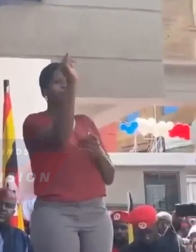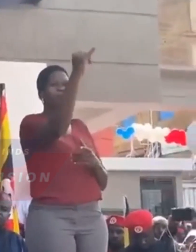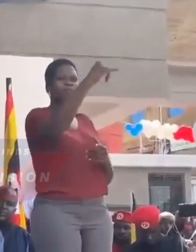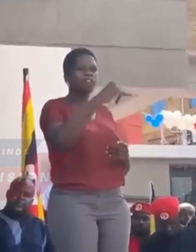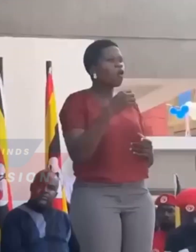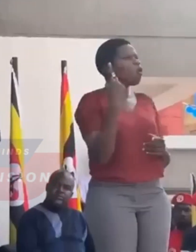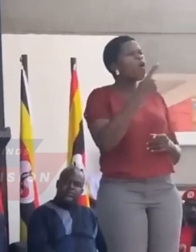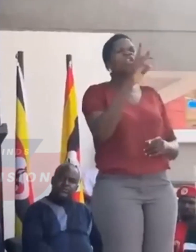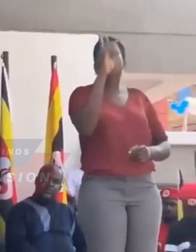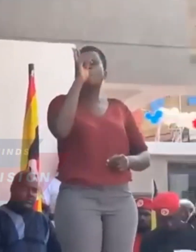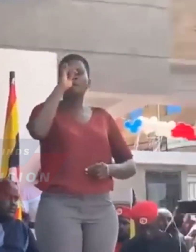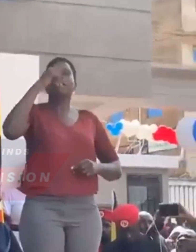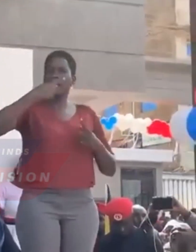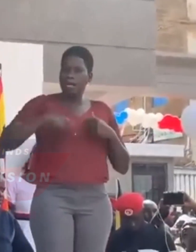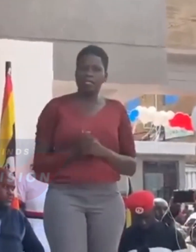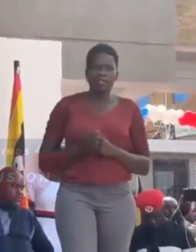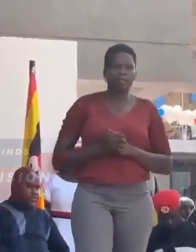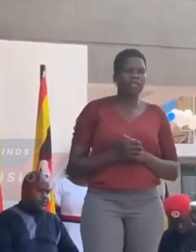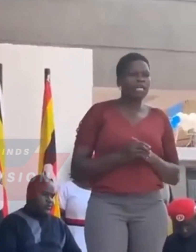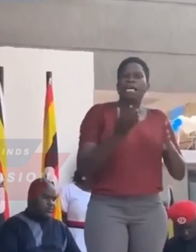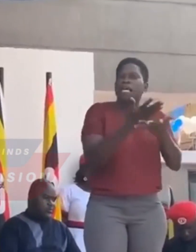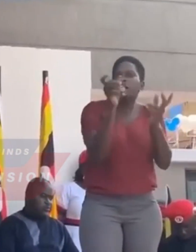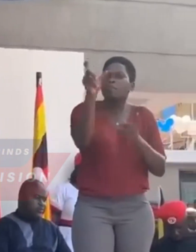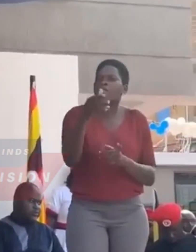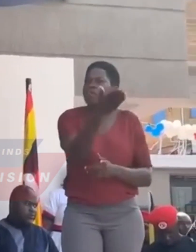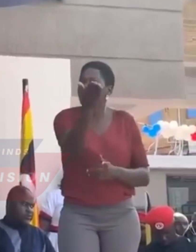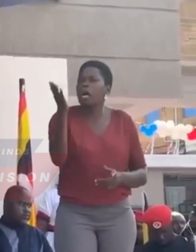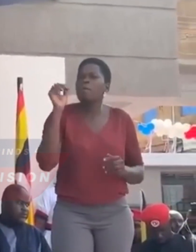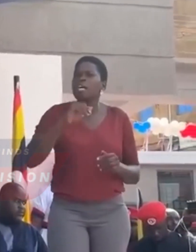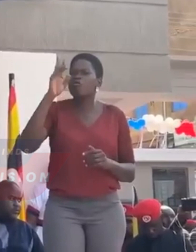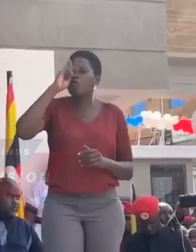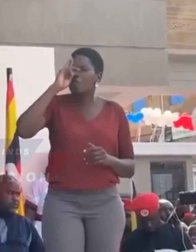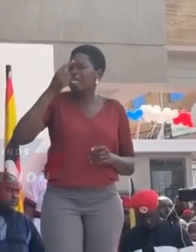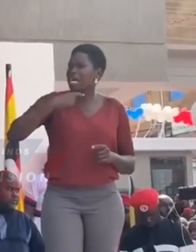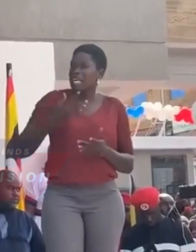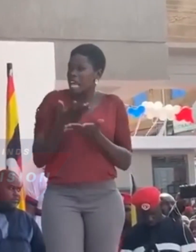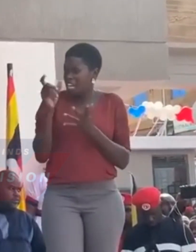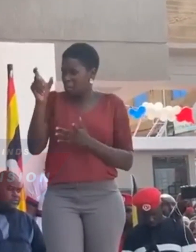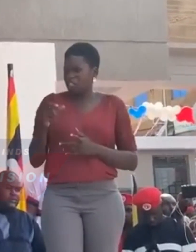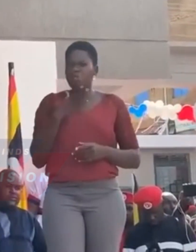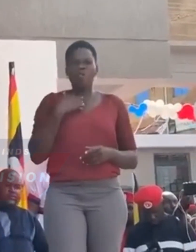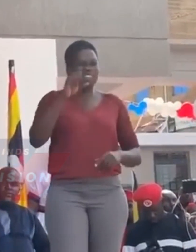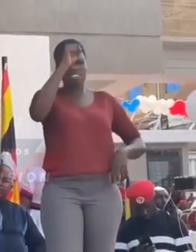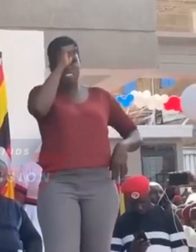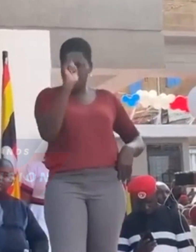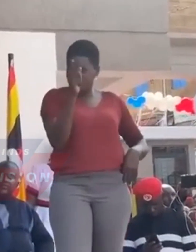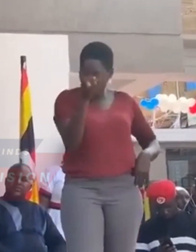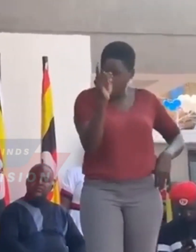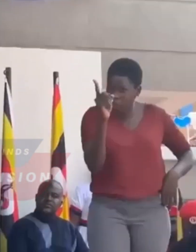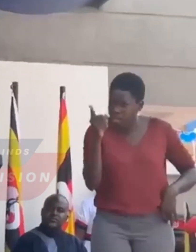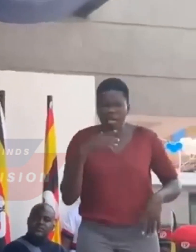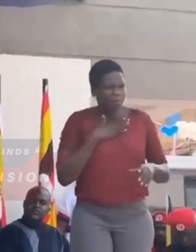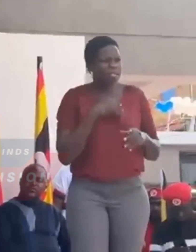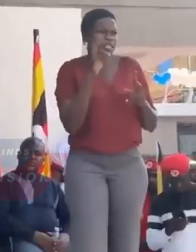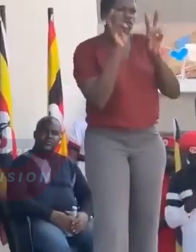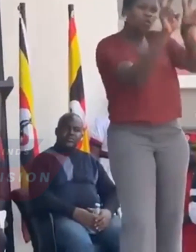bitujukiza. Buli muntu yena yena kufa bali wanonaba bali ewala aligezaako kwagala okwesirwaza. Tusaba